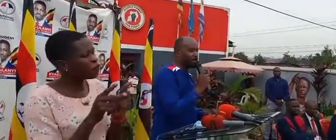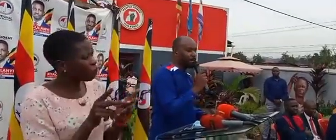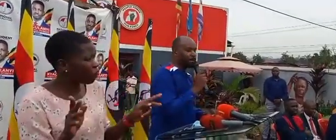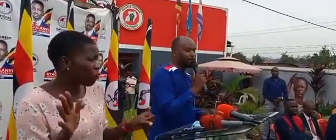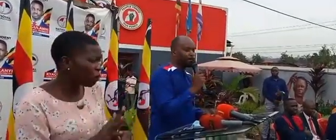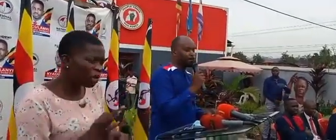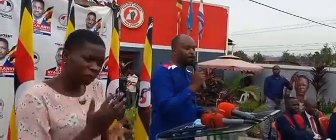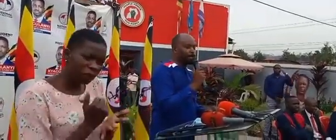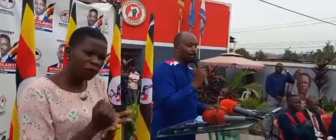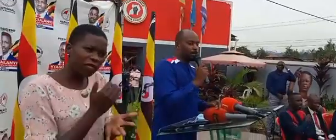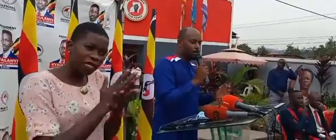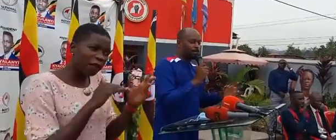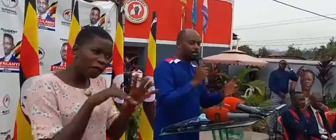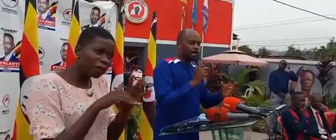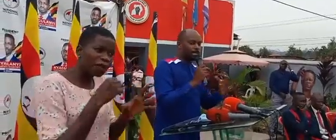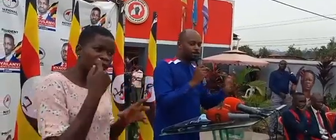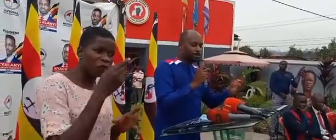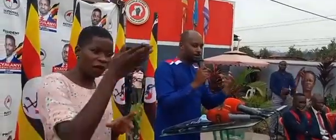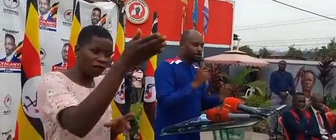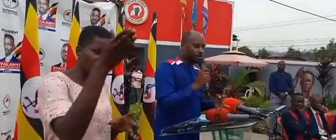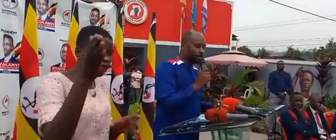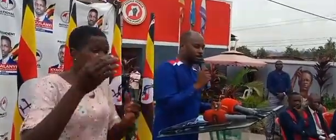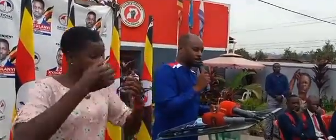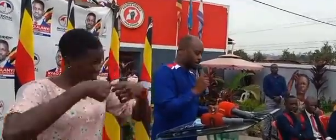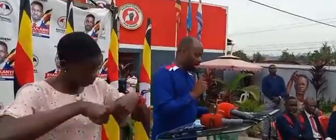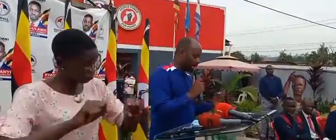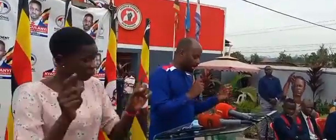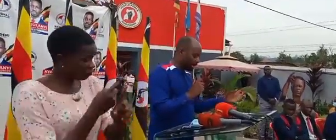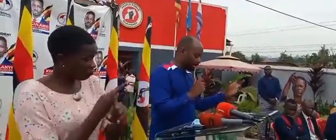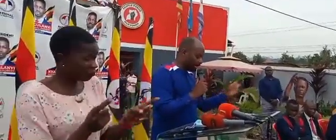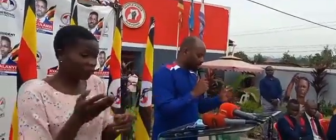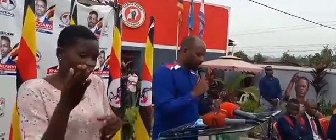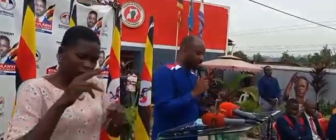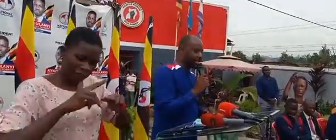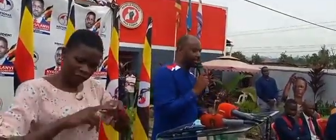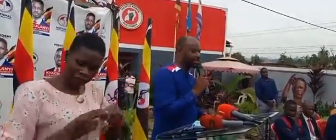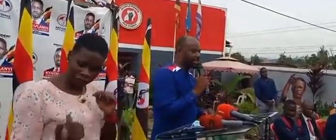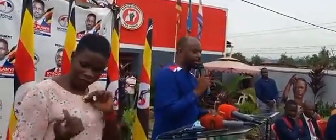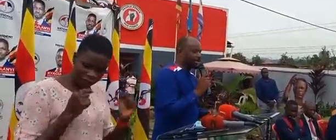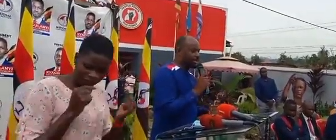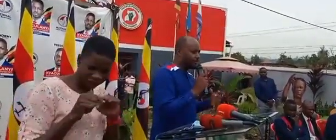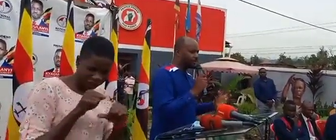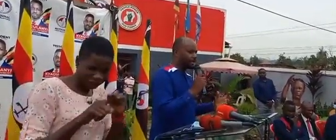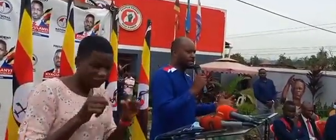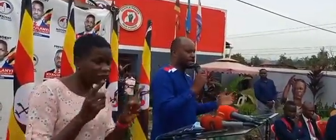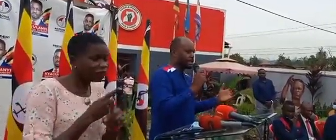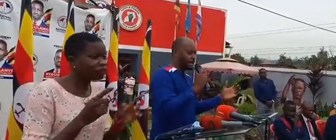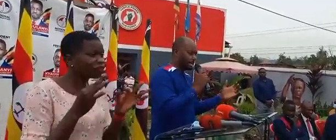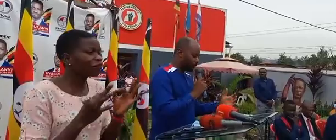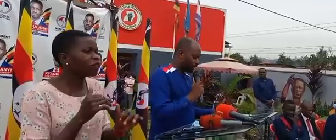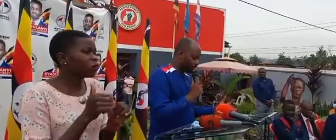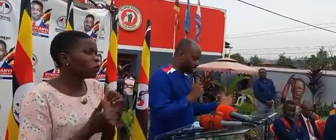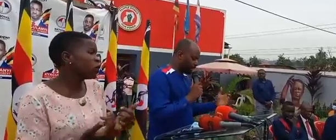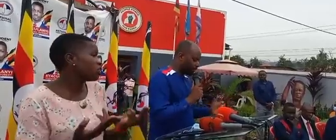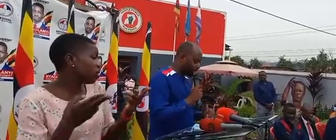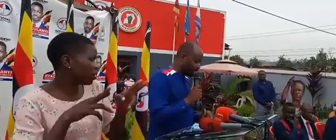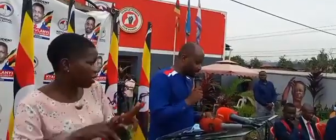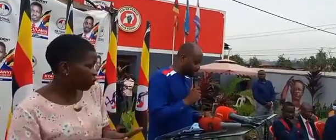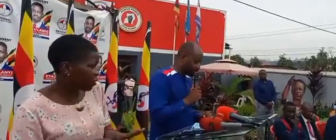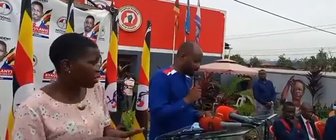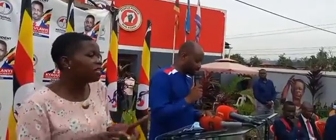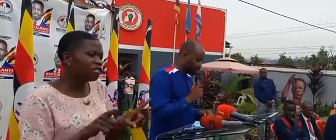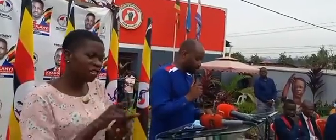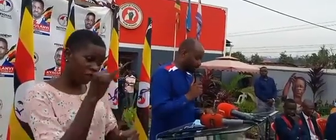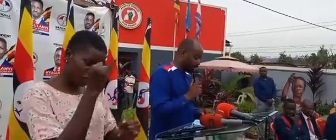them. Those activities which you see in different areas eventually will